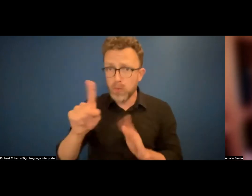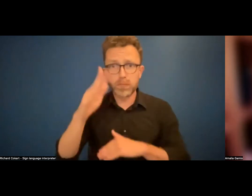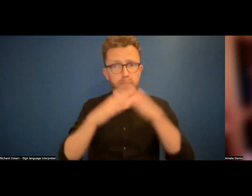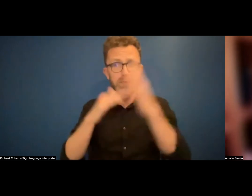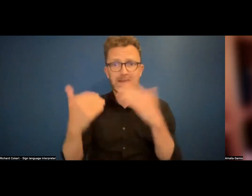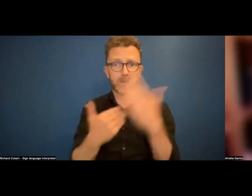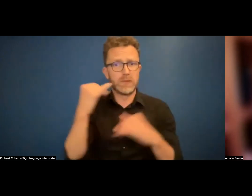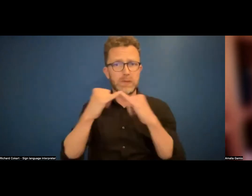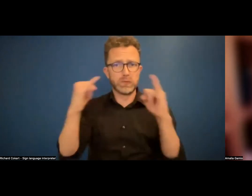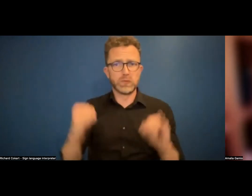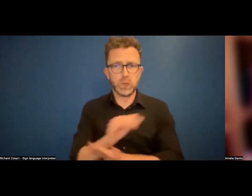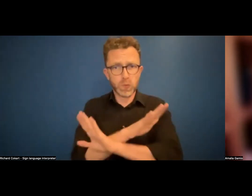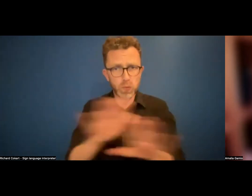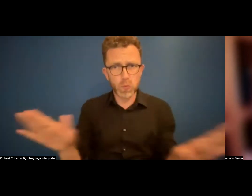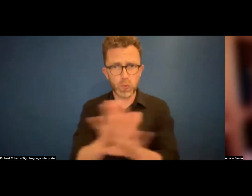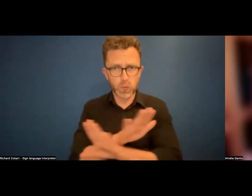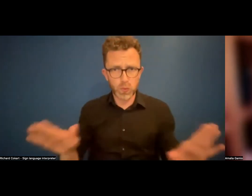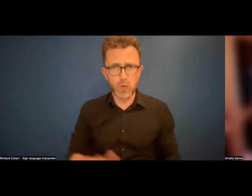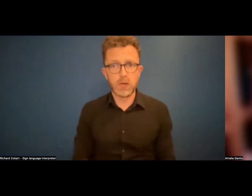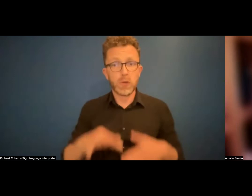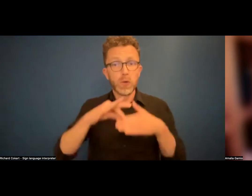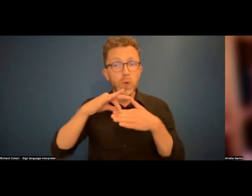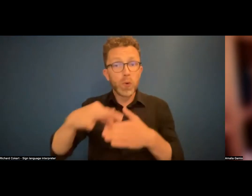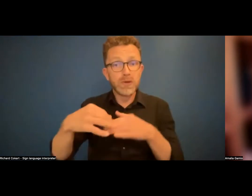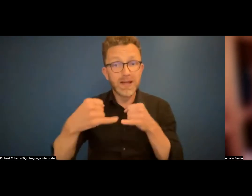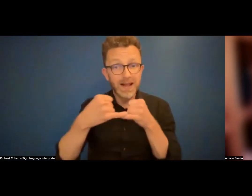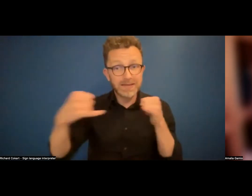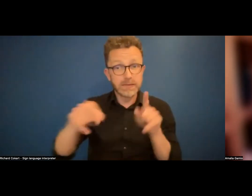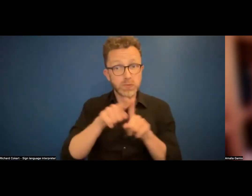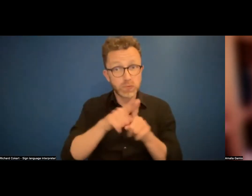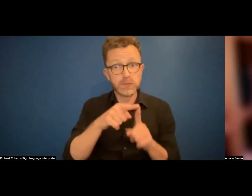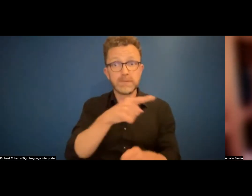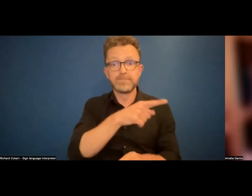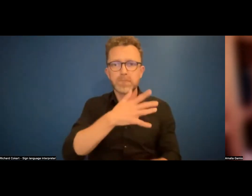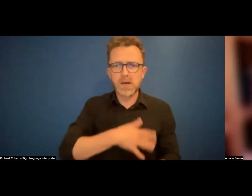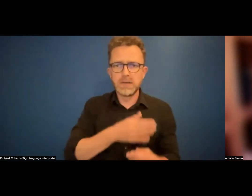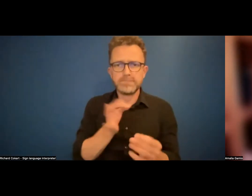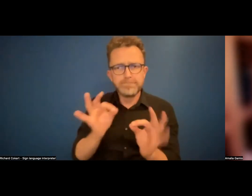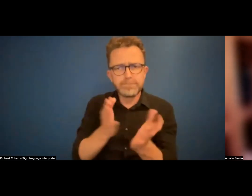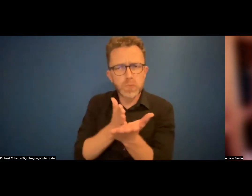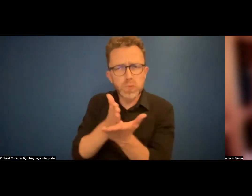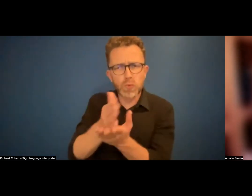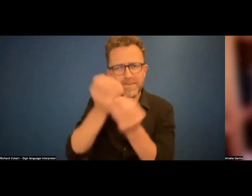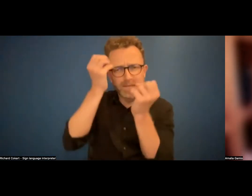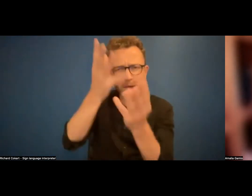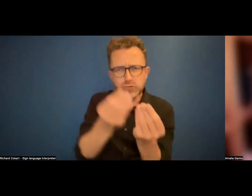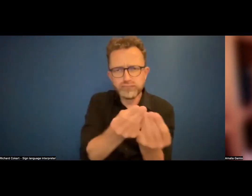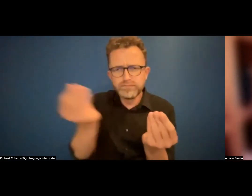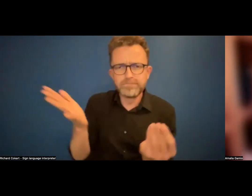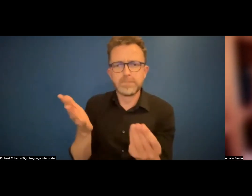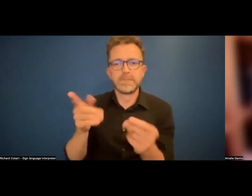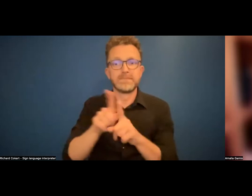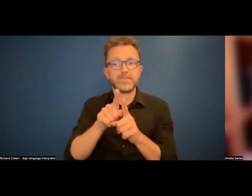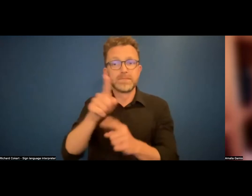fundamental premise of the participation of persons with disabilities, stakeholders, peers,